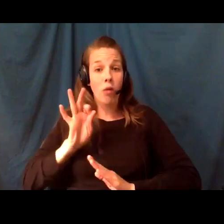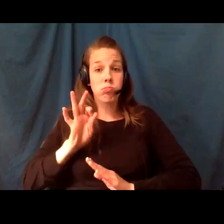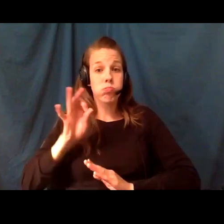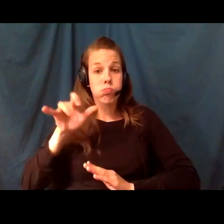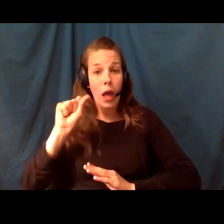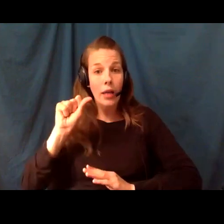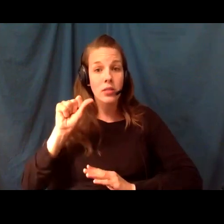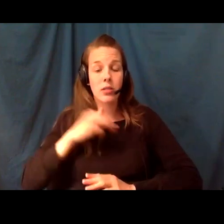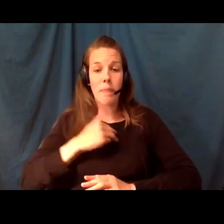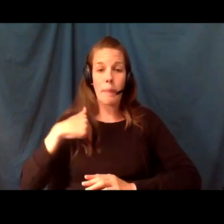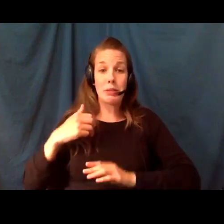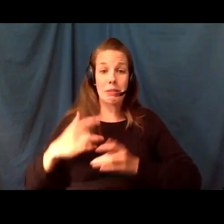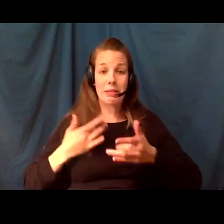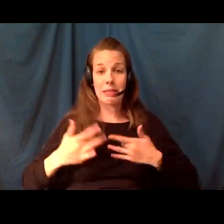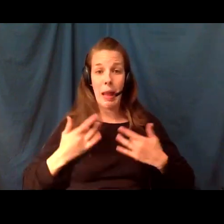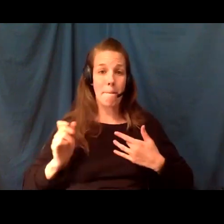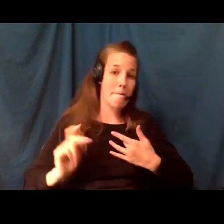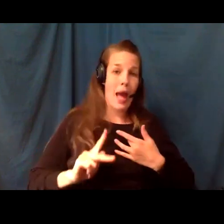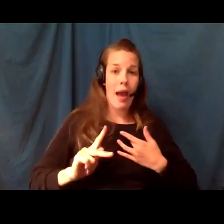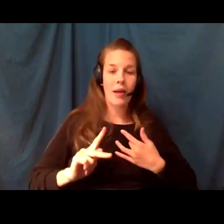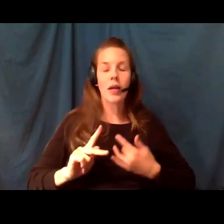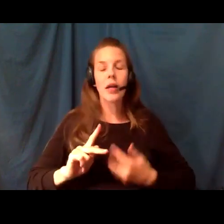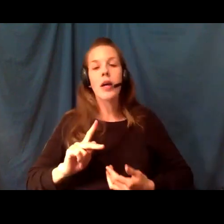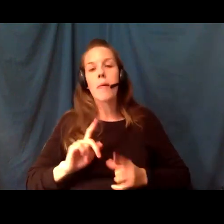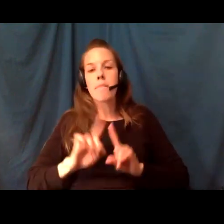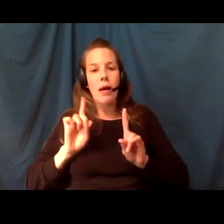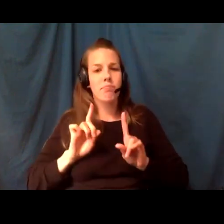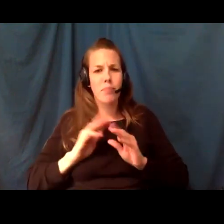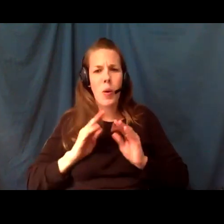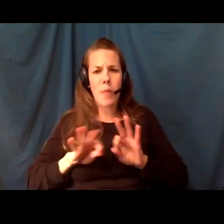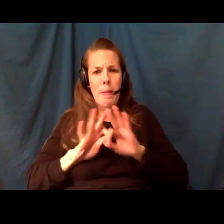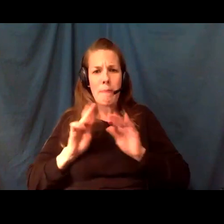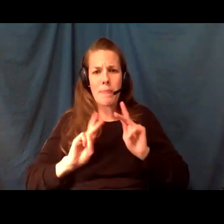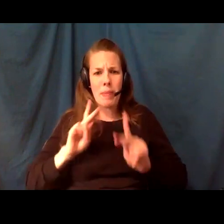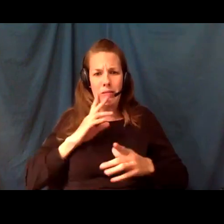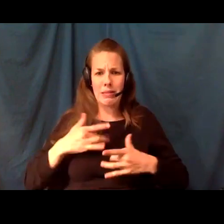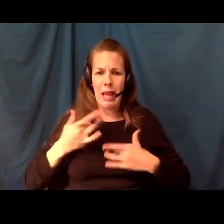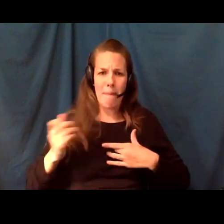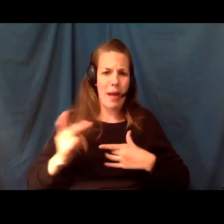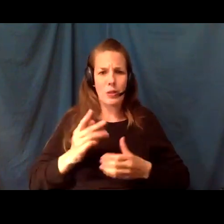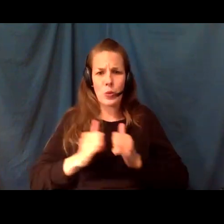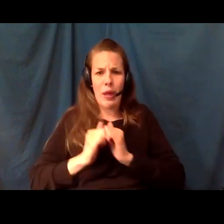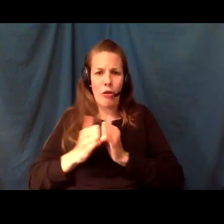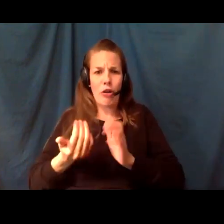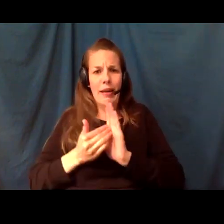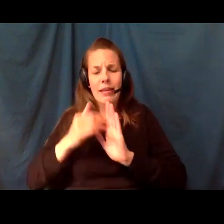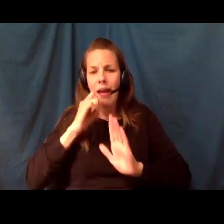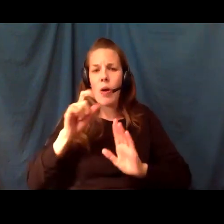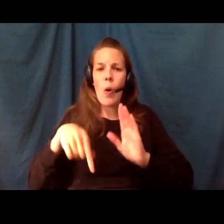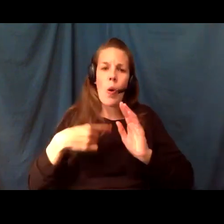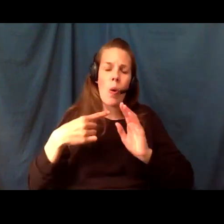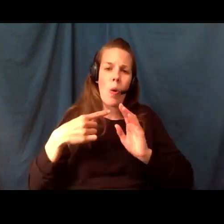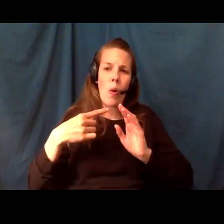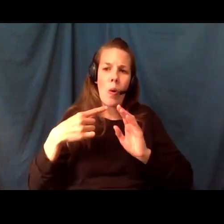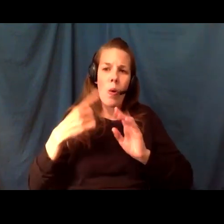members are excited to get back to the fitness, but more importantly, people are just excited to be back together. It's not just about the fitness with the why,